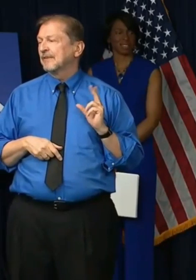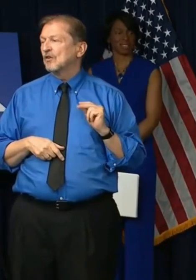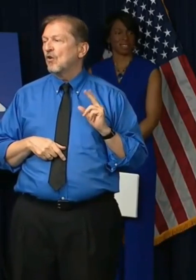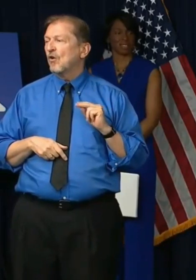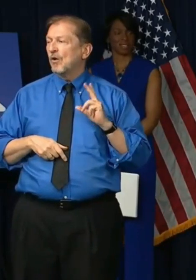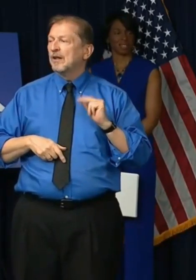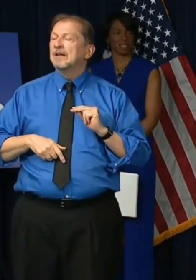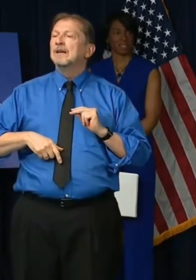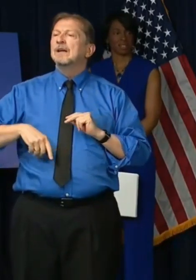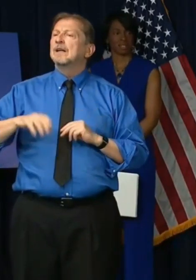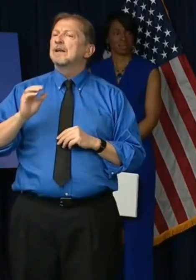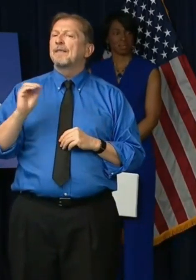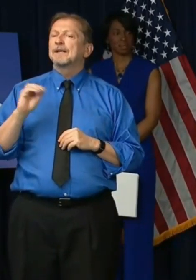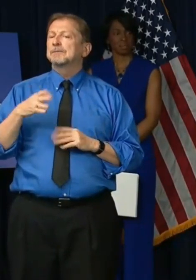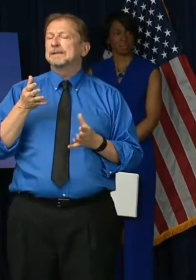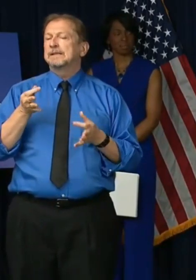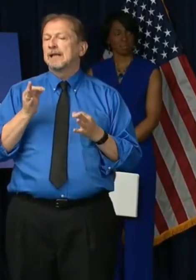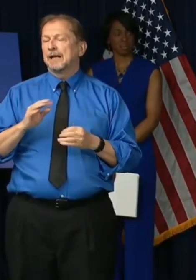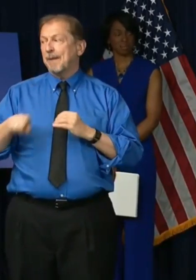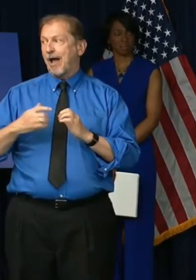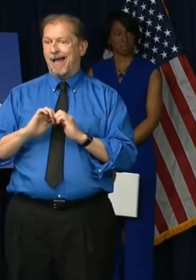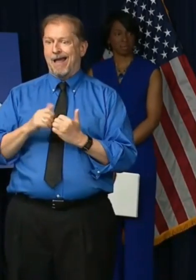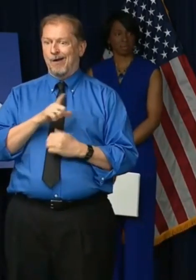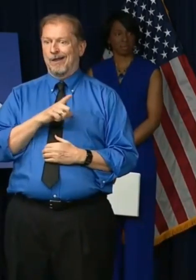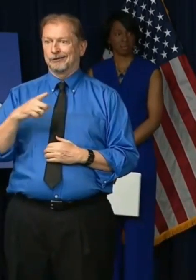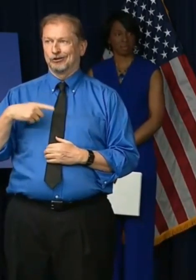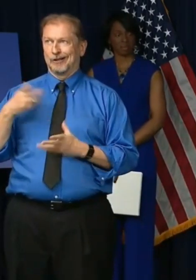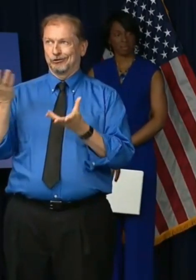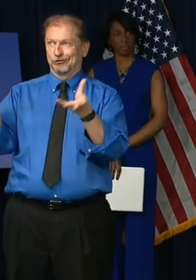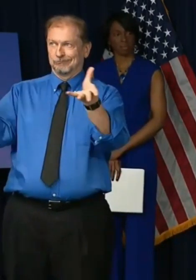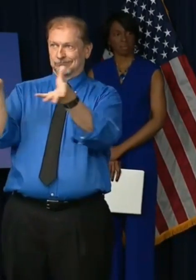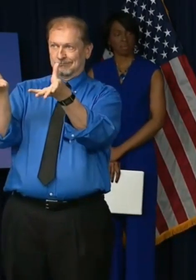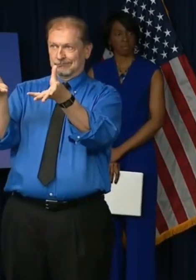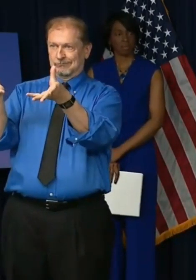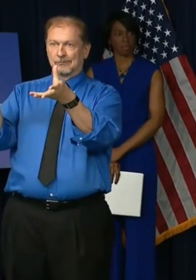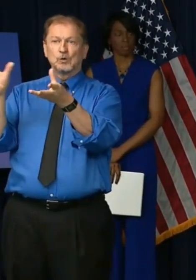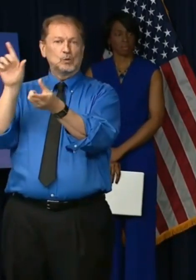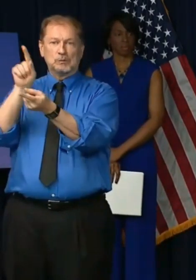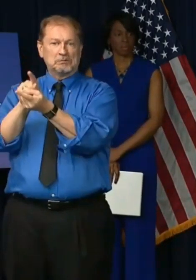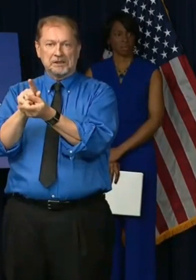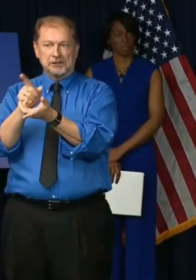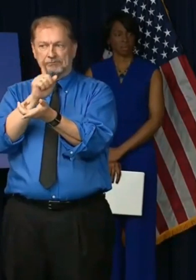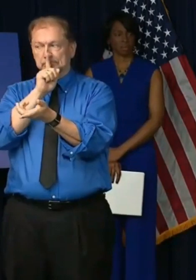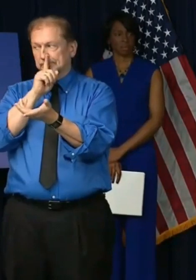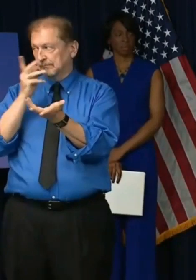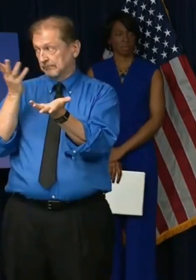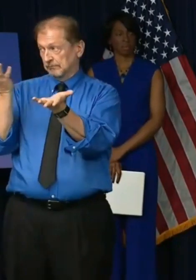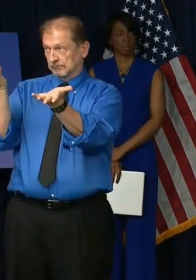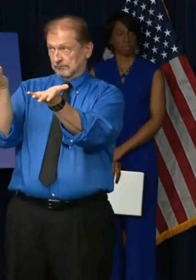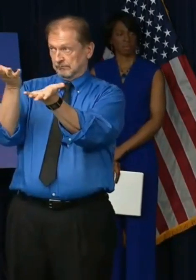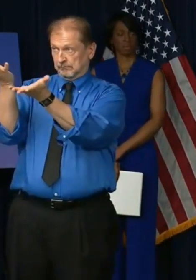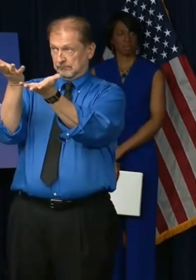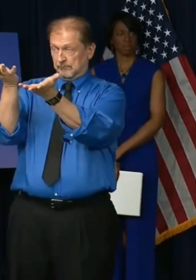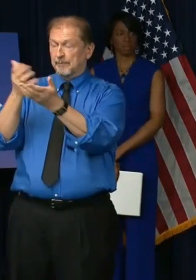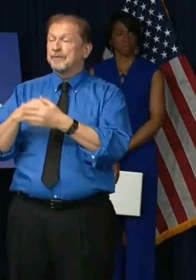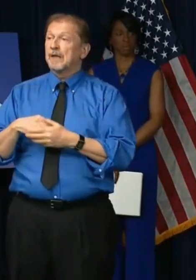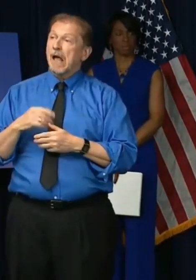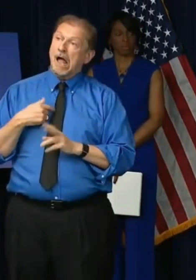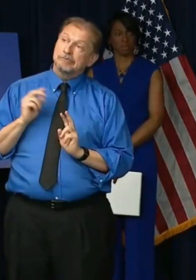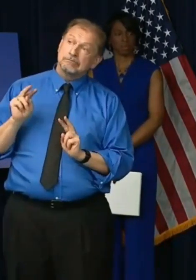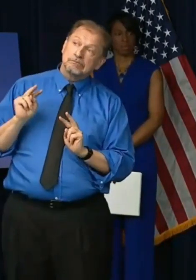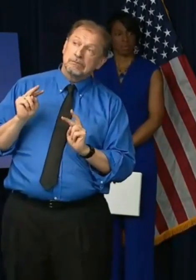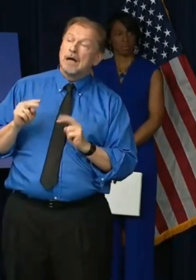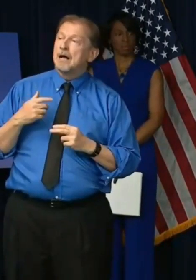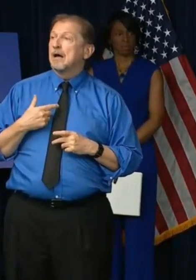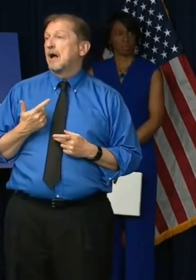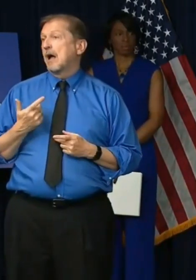Nothing's been decided about how the legislature would meet. And so I look forward to having